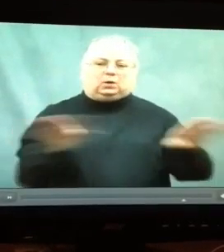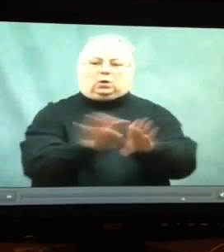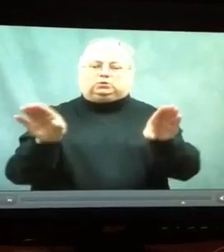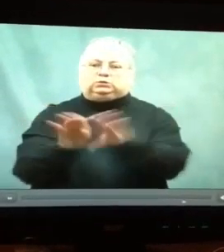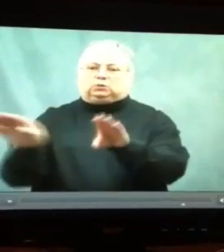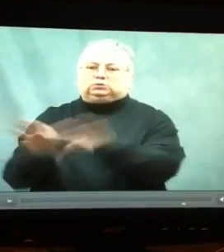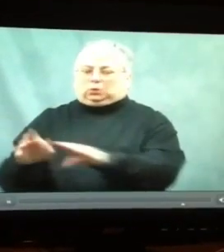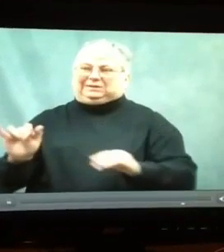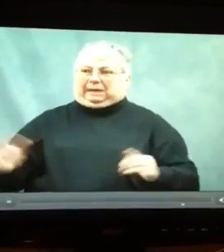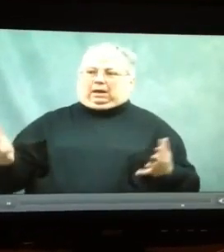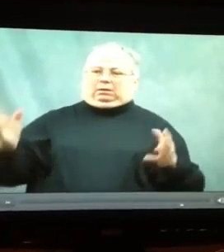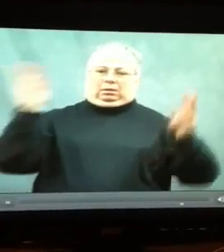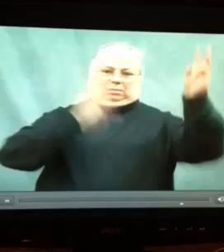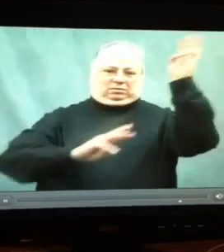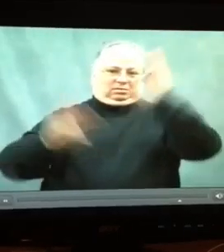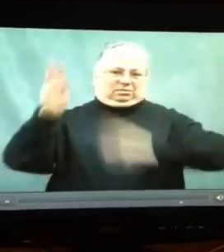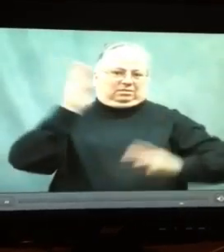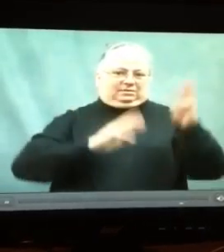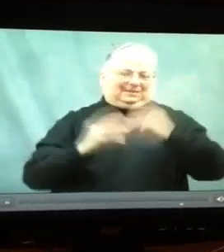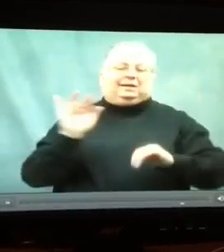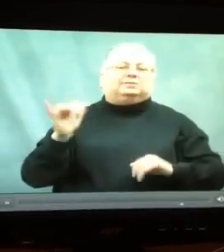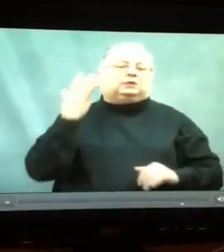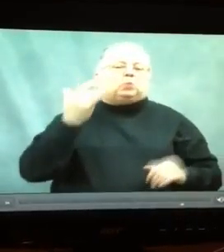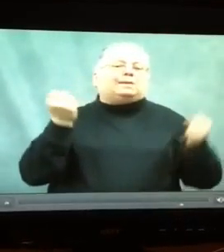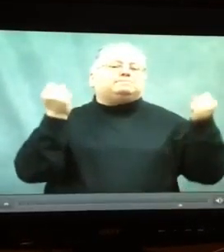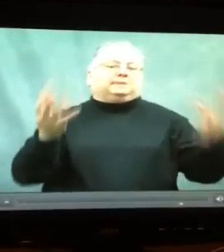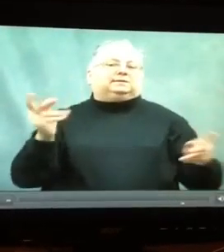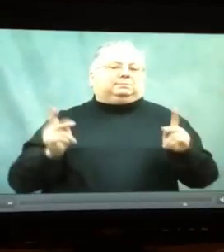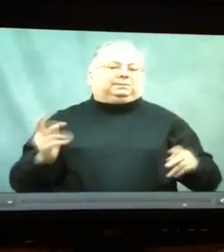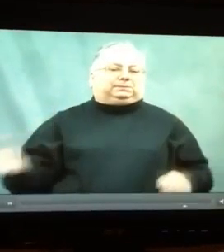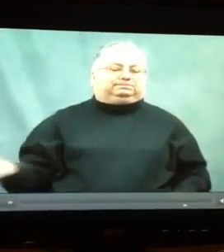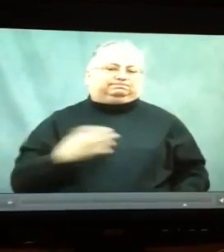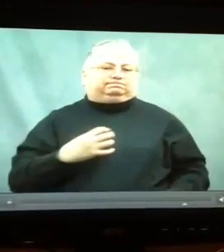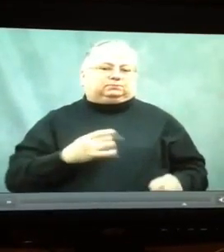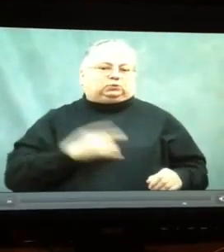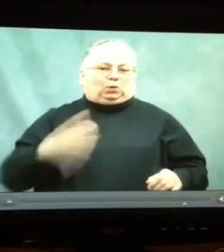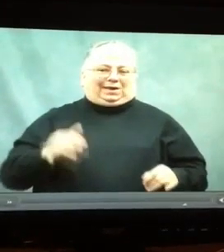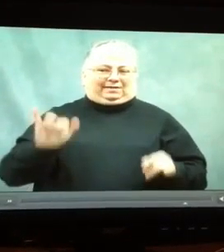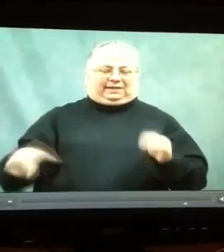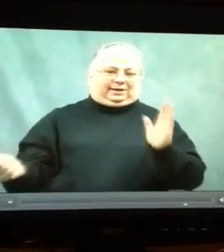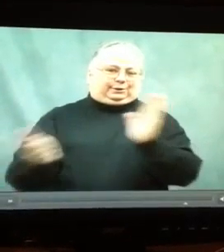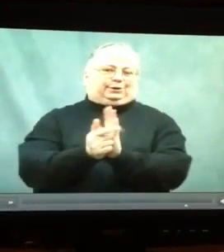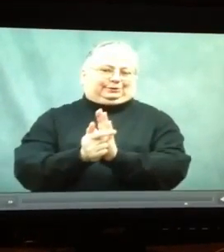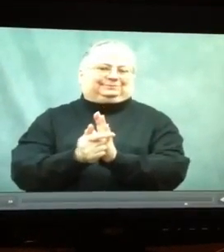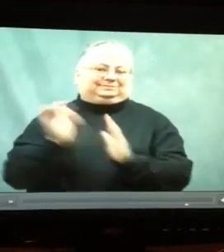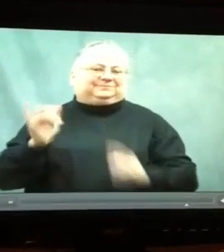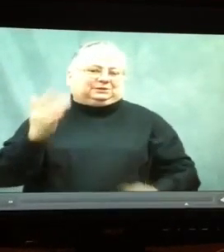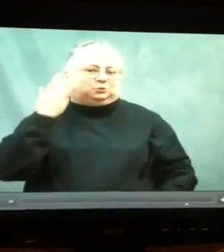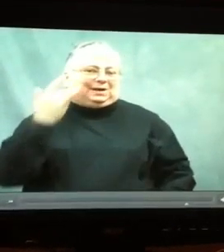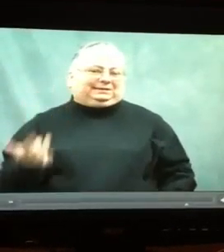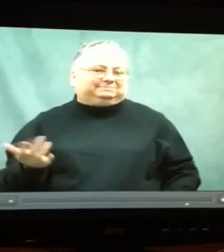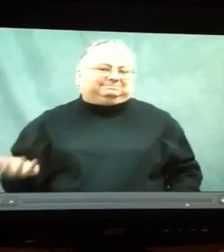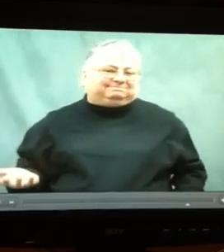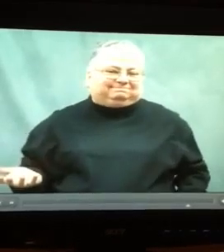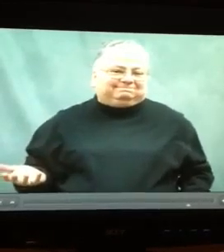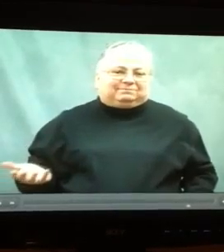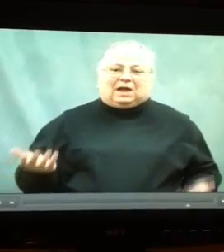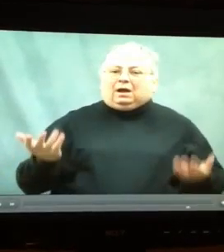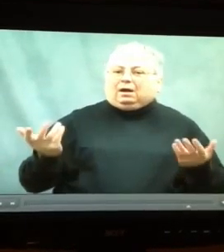don't like something they saw on my site, and that's just their opinion, but now they can shut my site down. So, that's just different things people are complaining about in